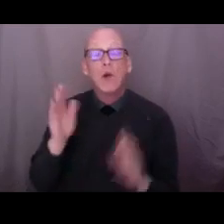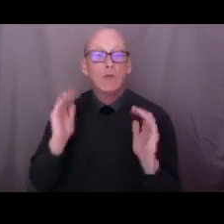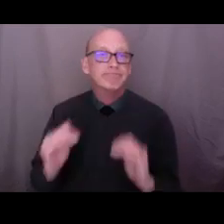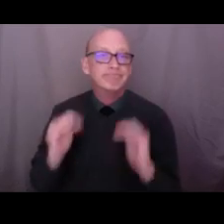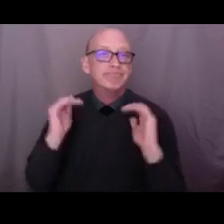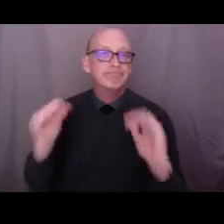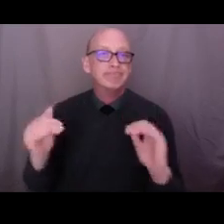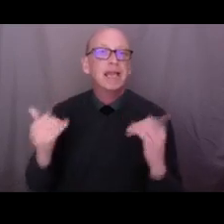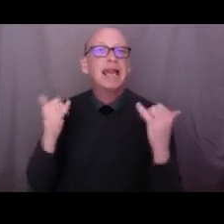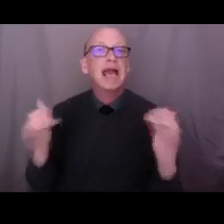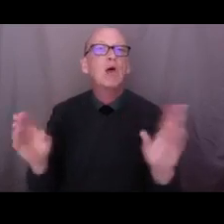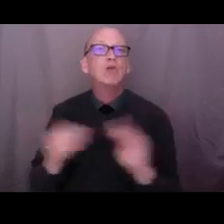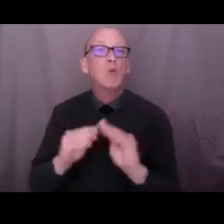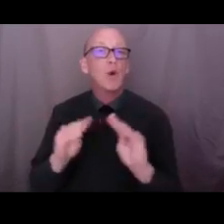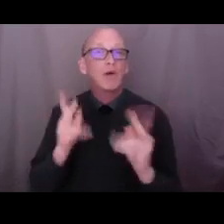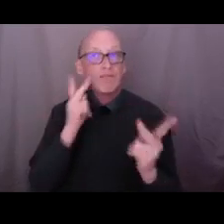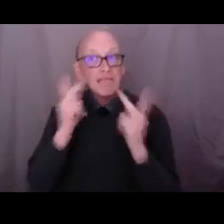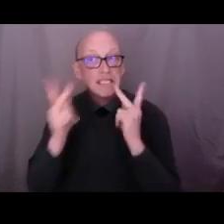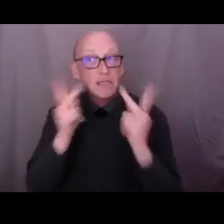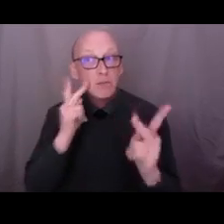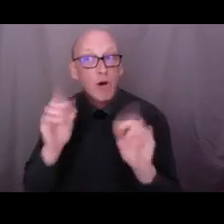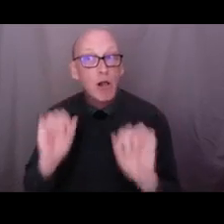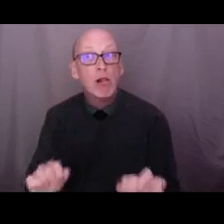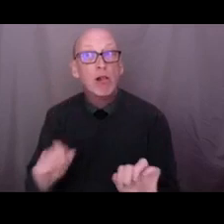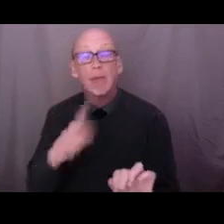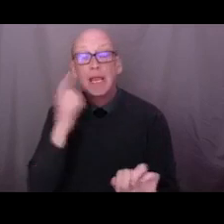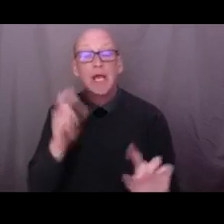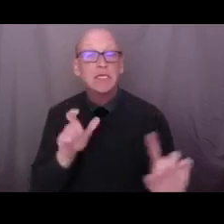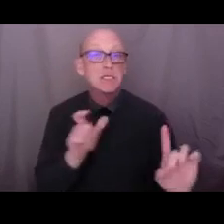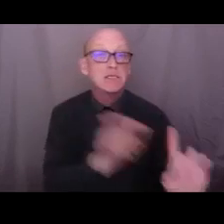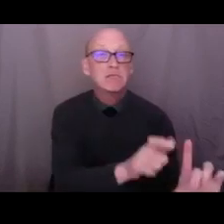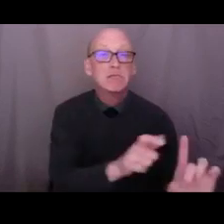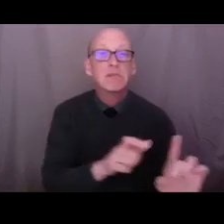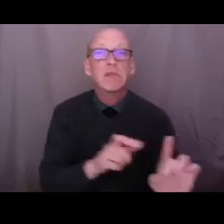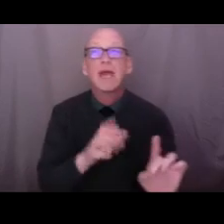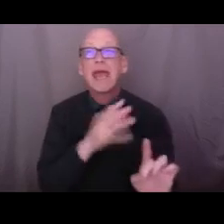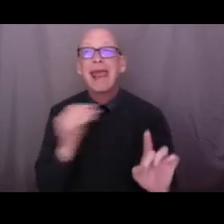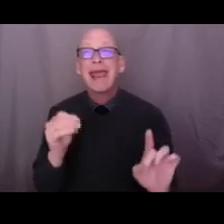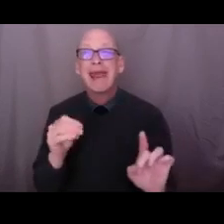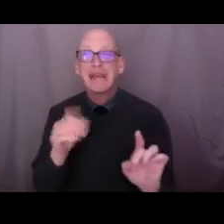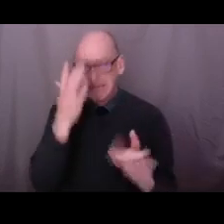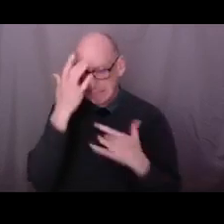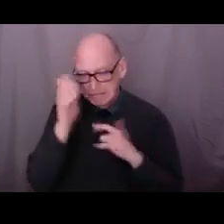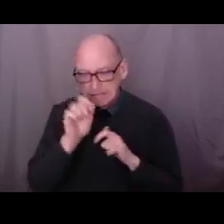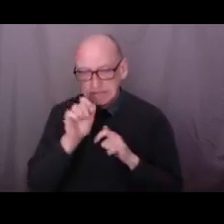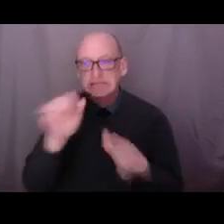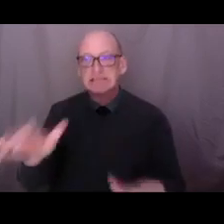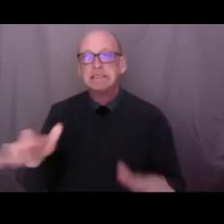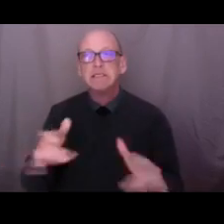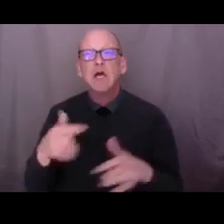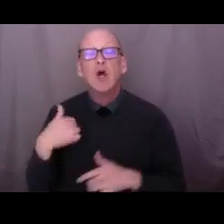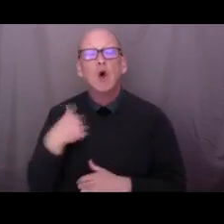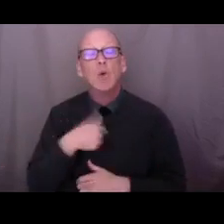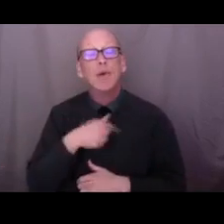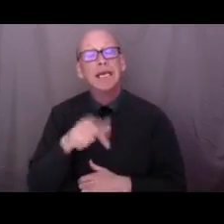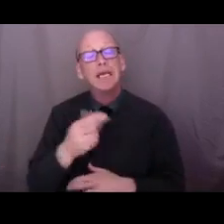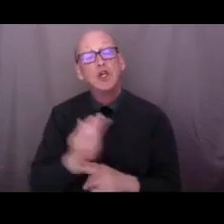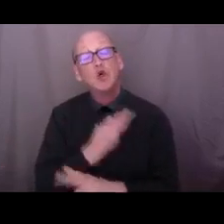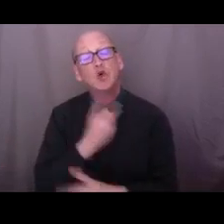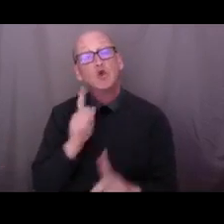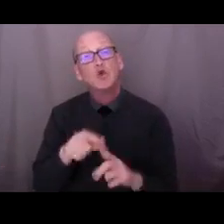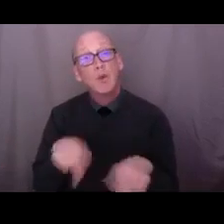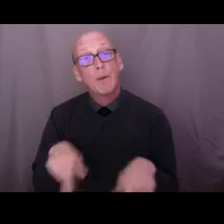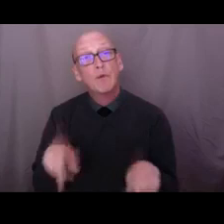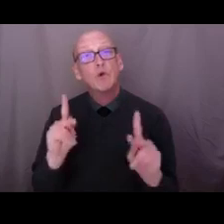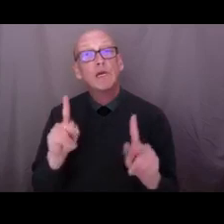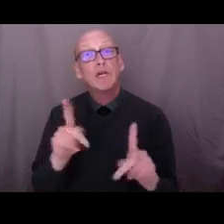more visible by being quarantined and by the pandemic going on. And so we really need to use this as an opportunity to pay attention to those barriers